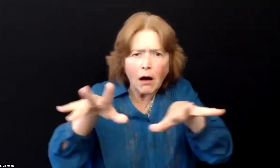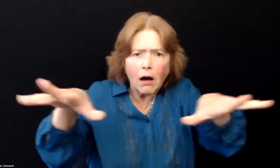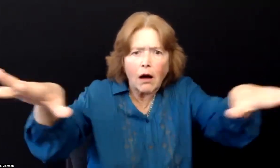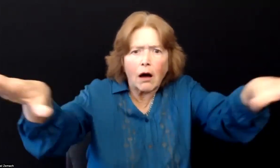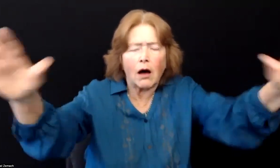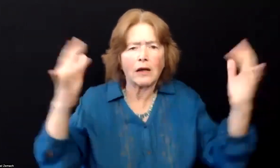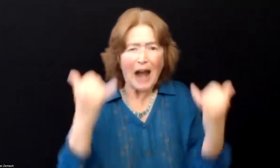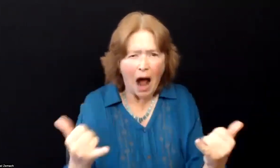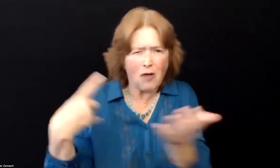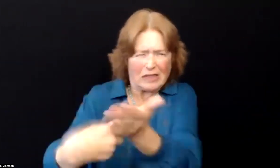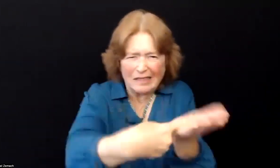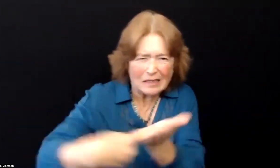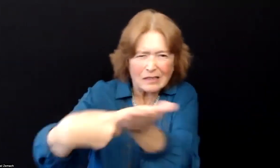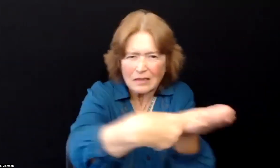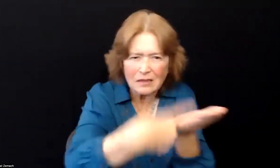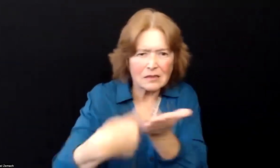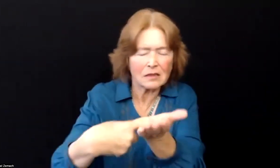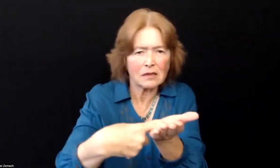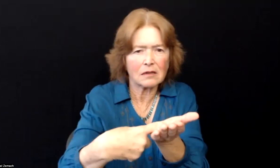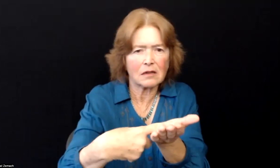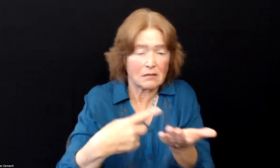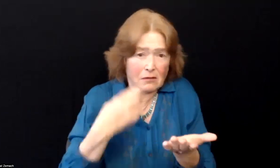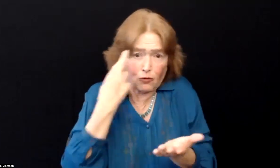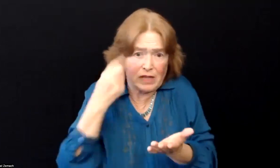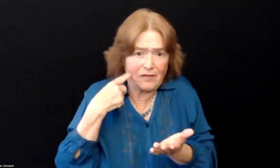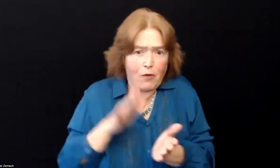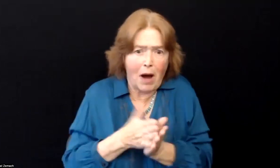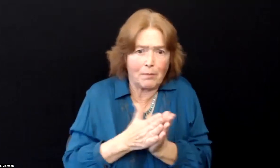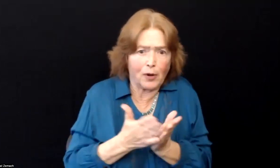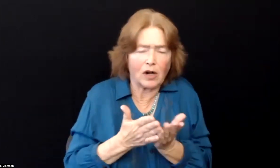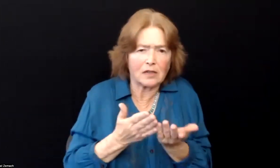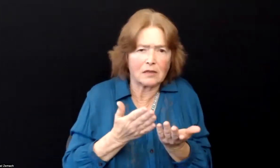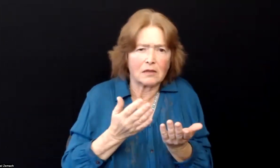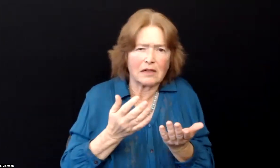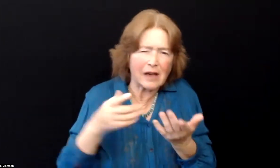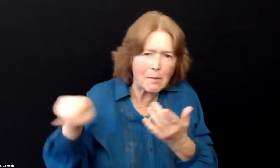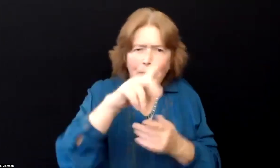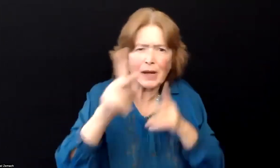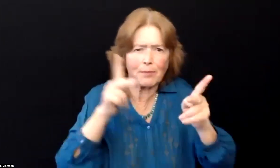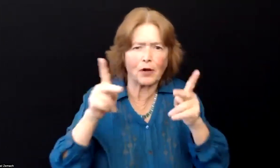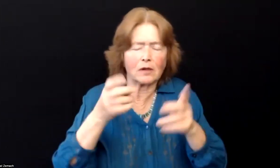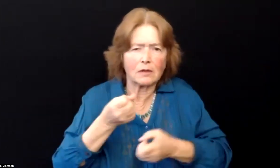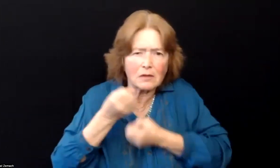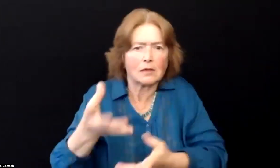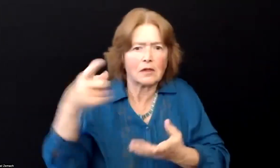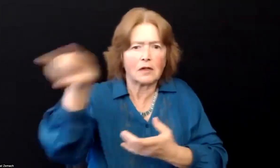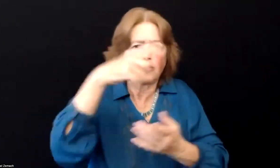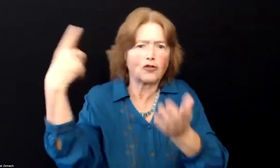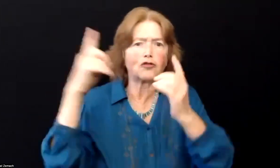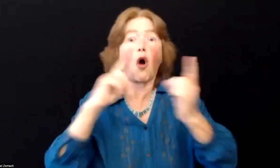that term autism become more widely known. That's another purpose of my book. I want people